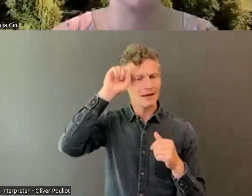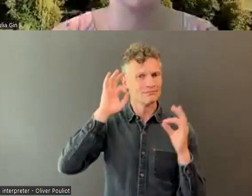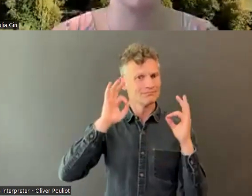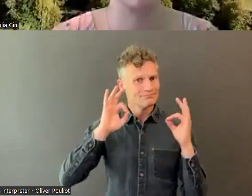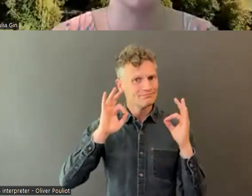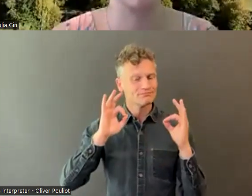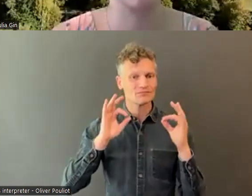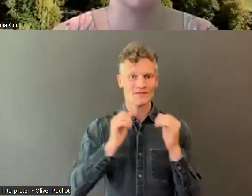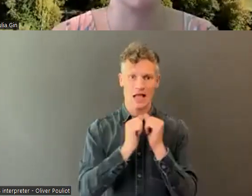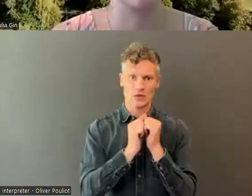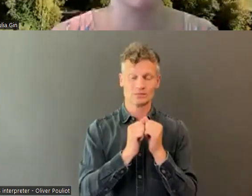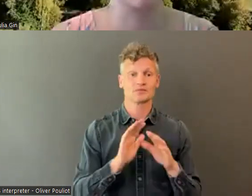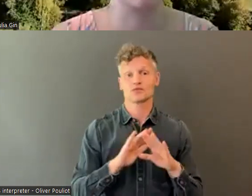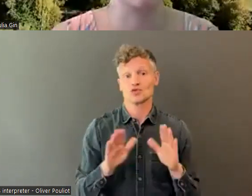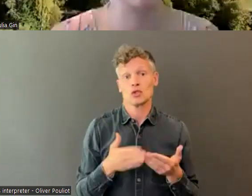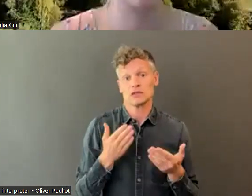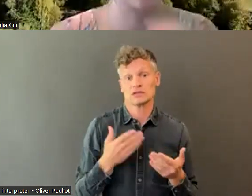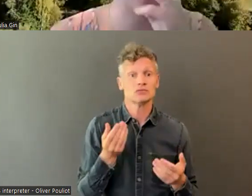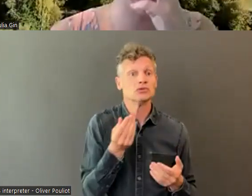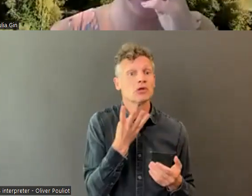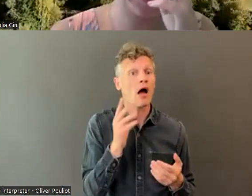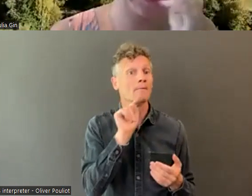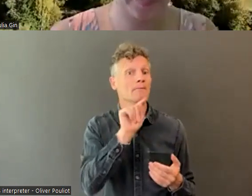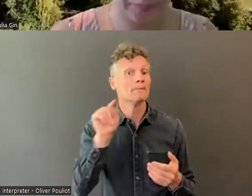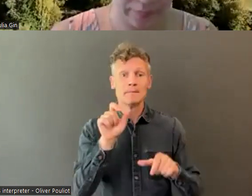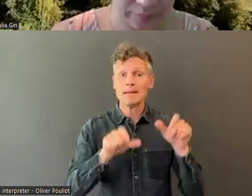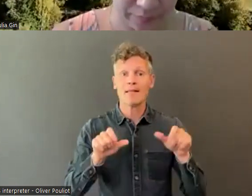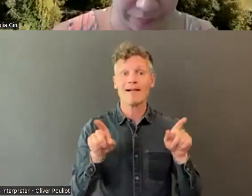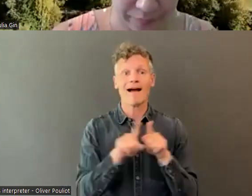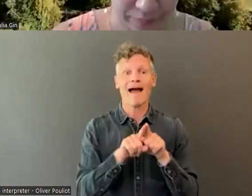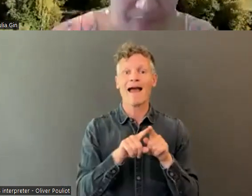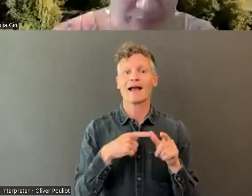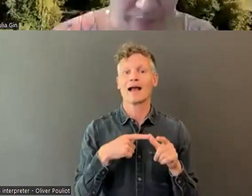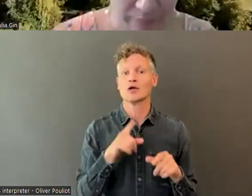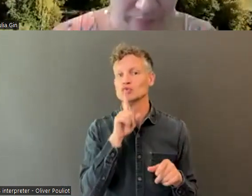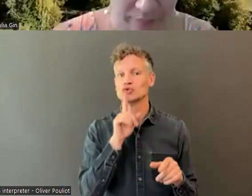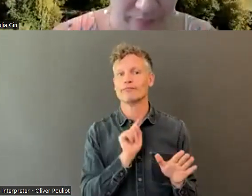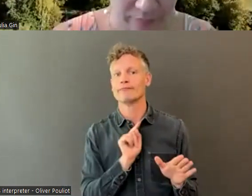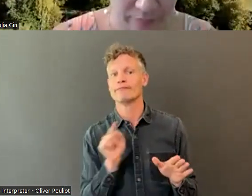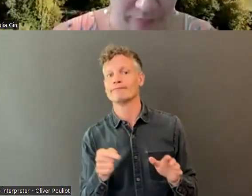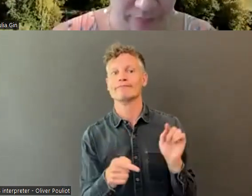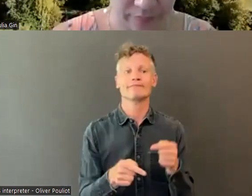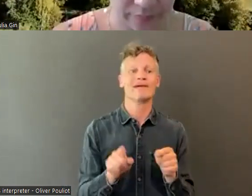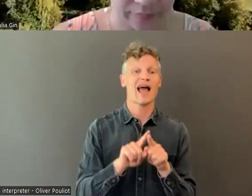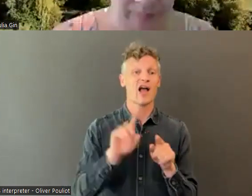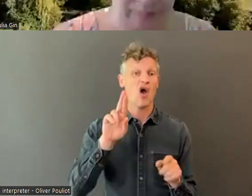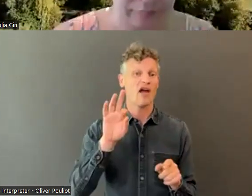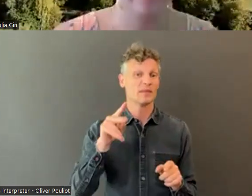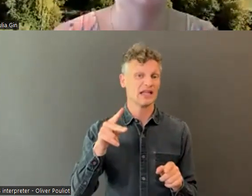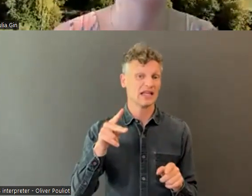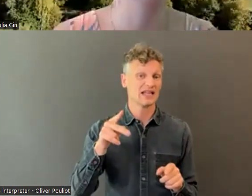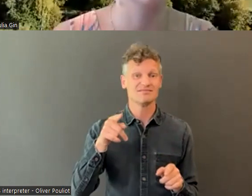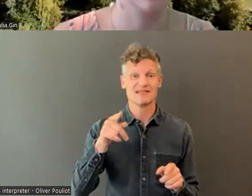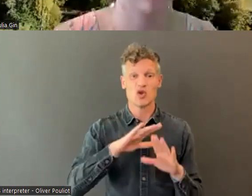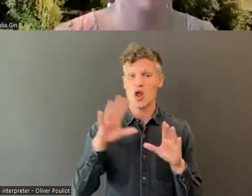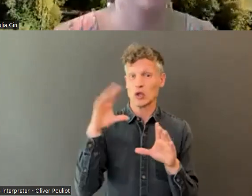People sometimes do take shortcuts. So for example, if in an RFP process, they don't include the right questions to ask,